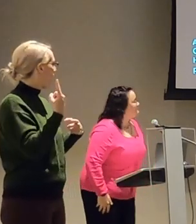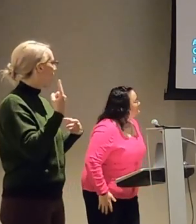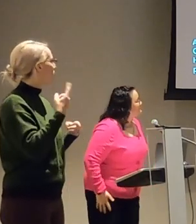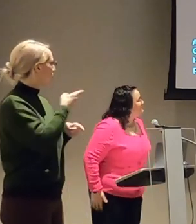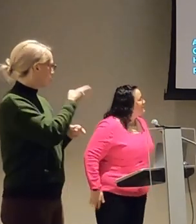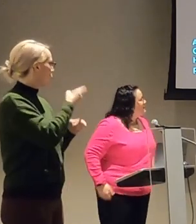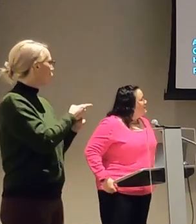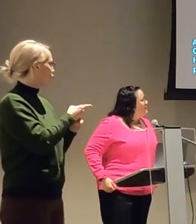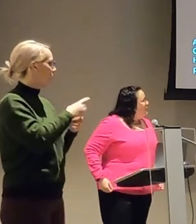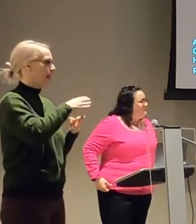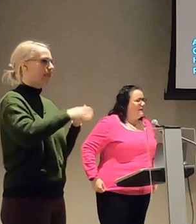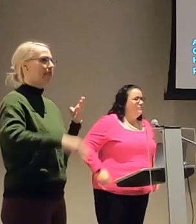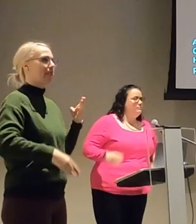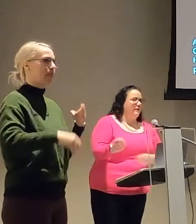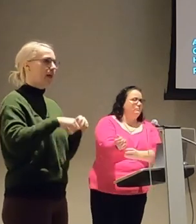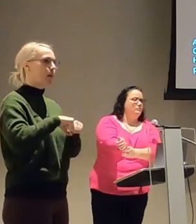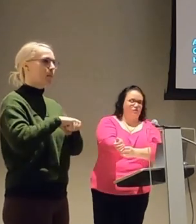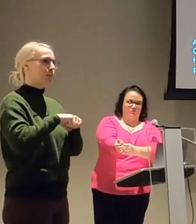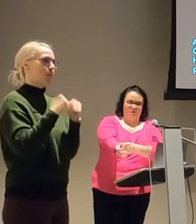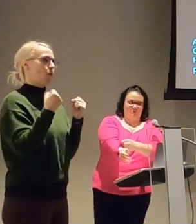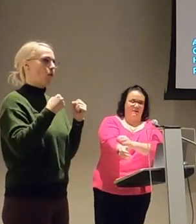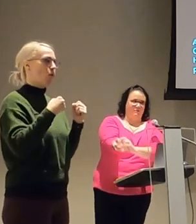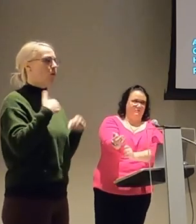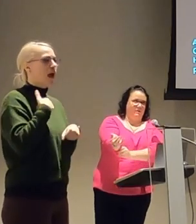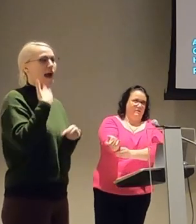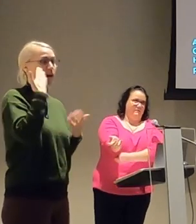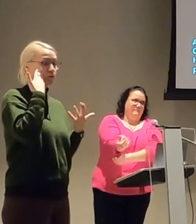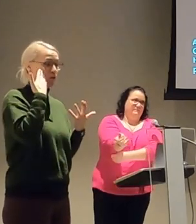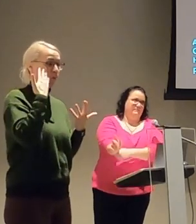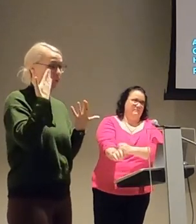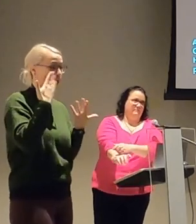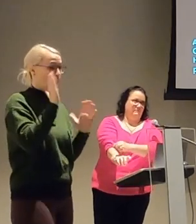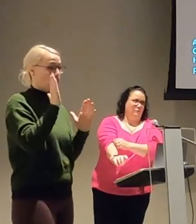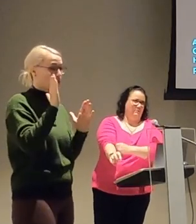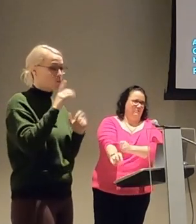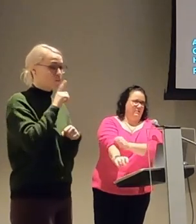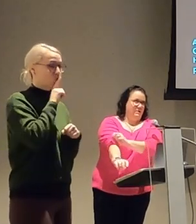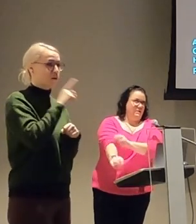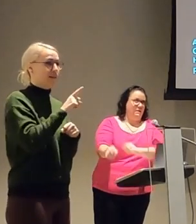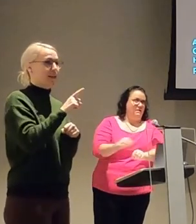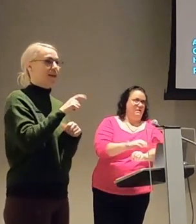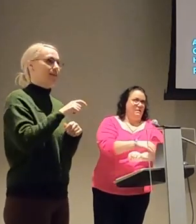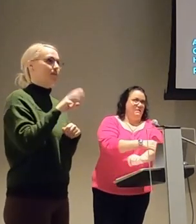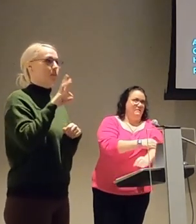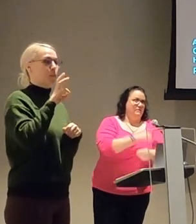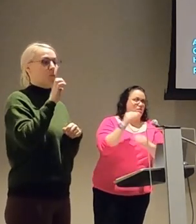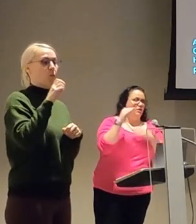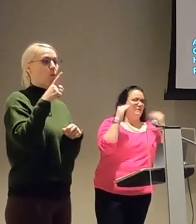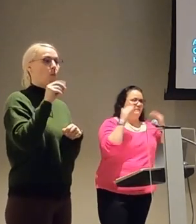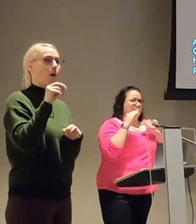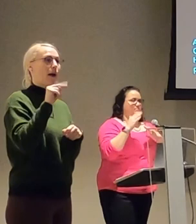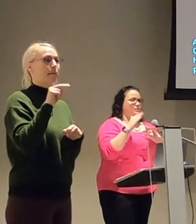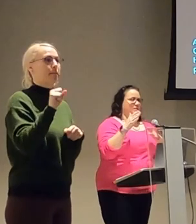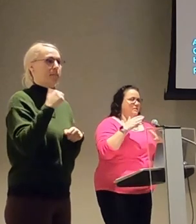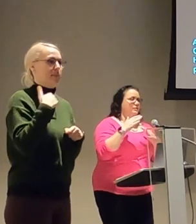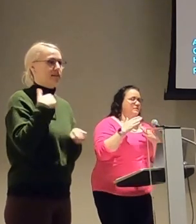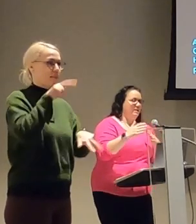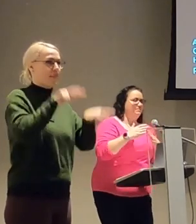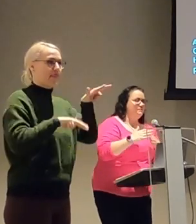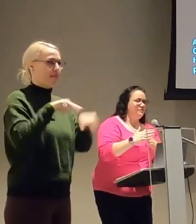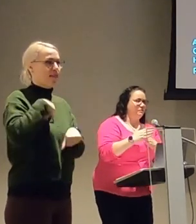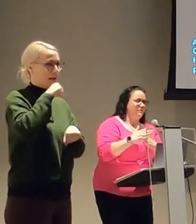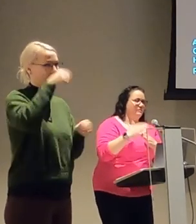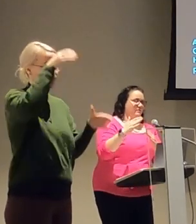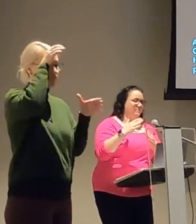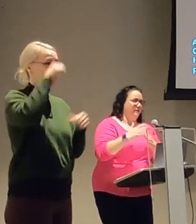broken. Mm-hmm. I don't know too much about weaponry. To know if that's a particular